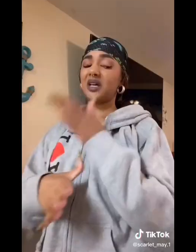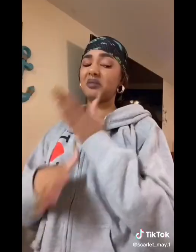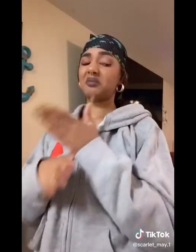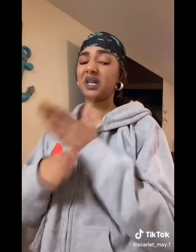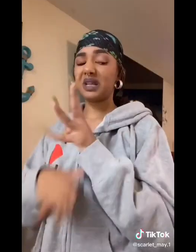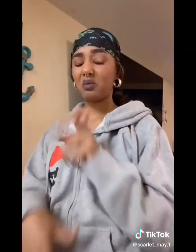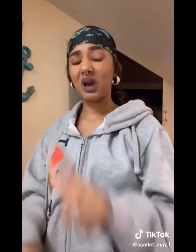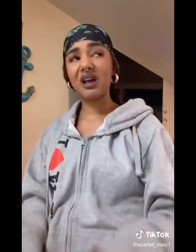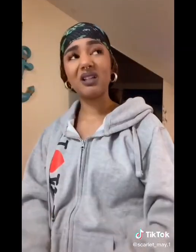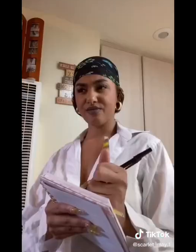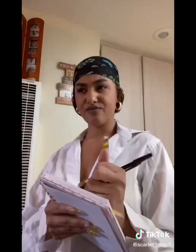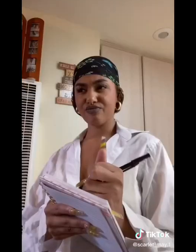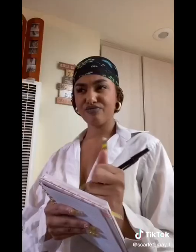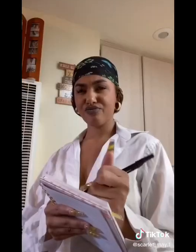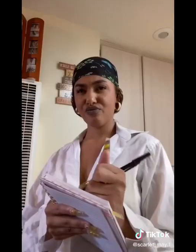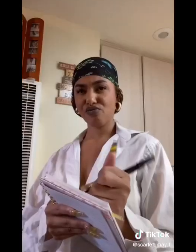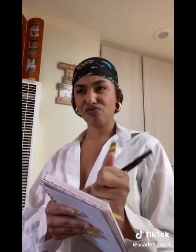medium well.